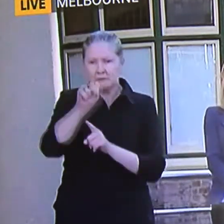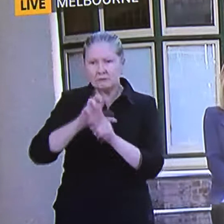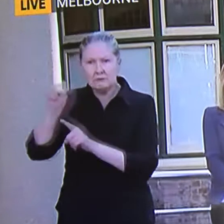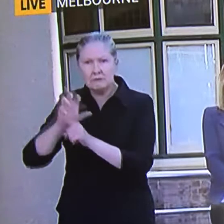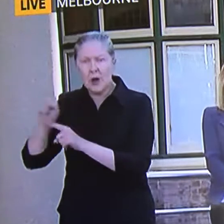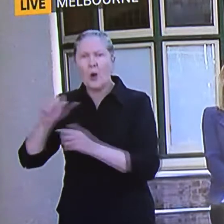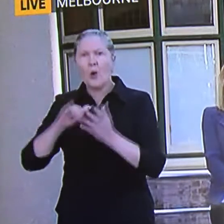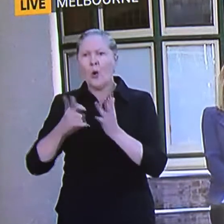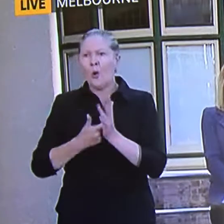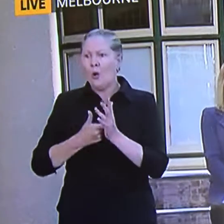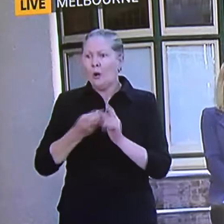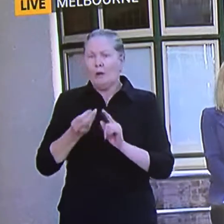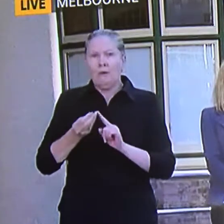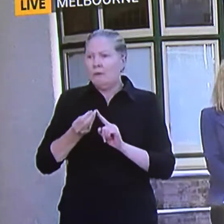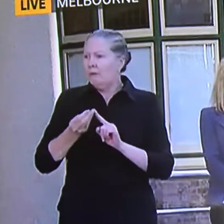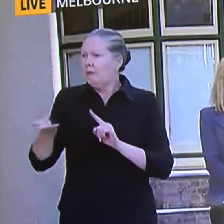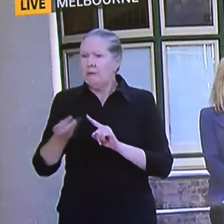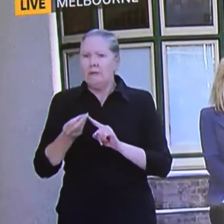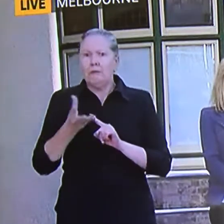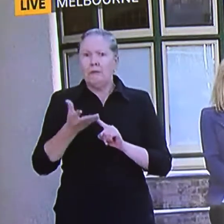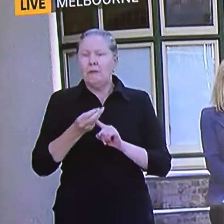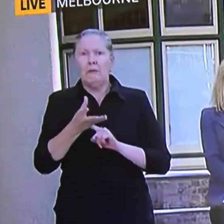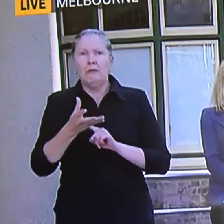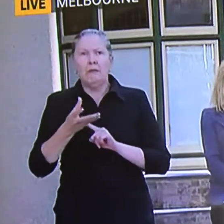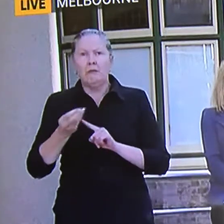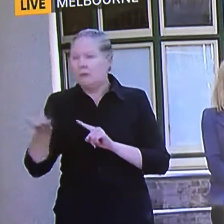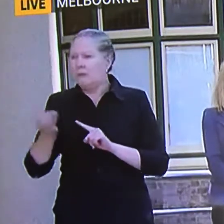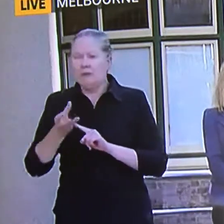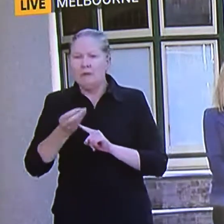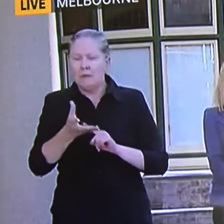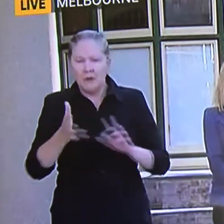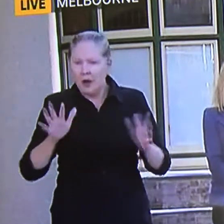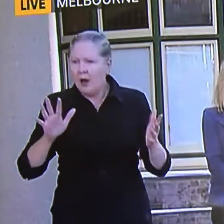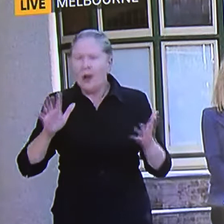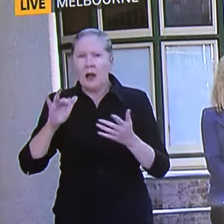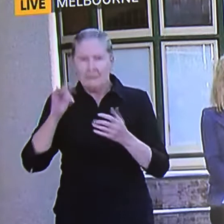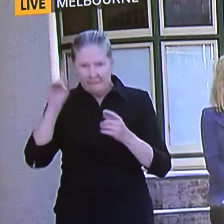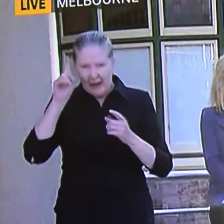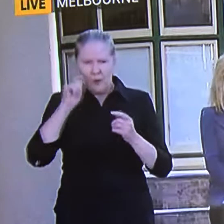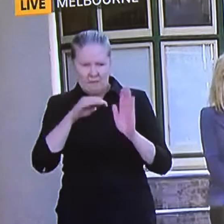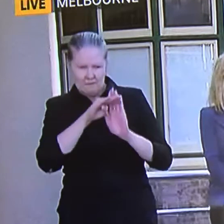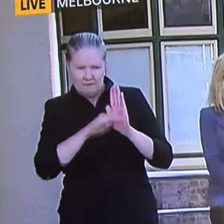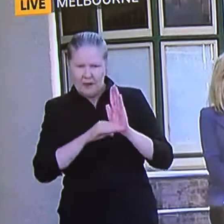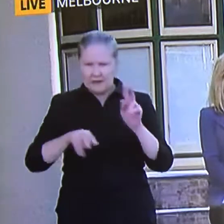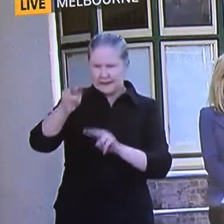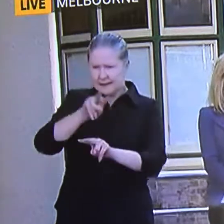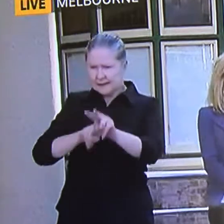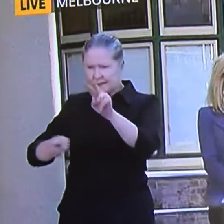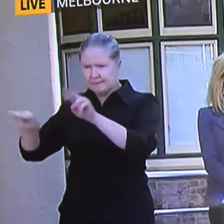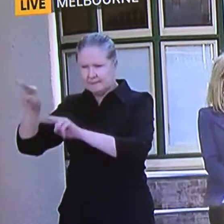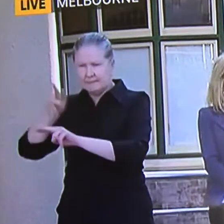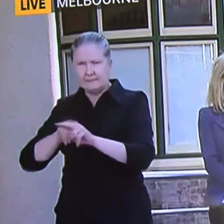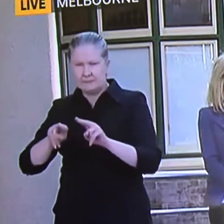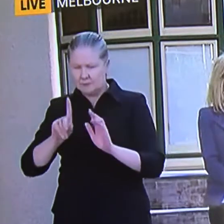could be retransmission rates, all of which are being developed into an assessment protocol. Secondly,